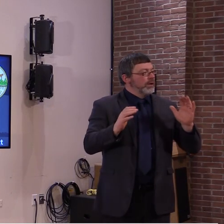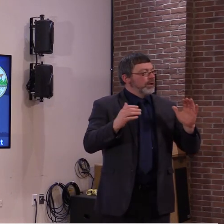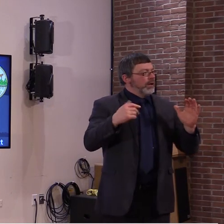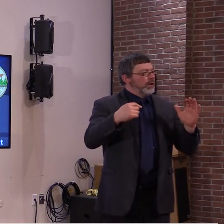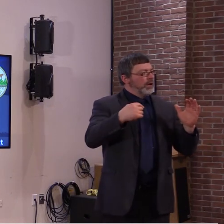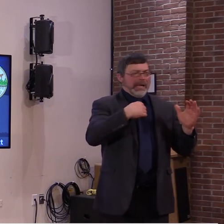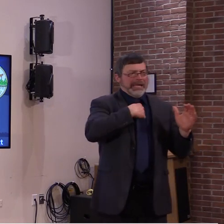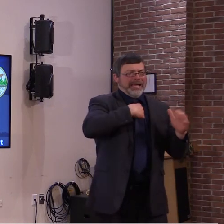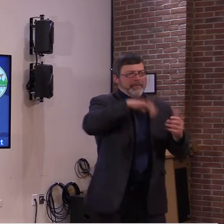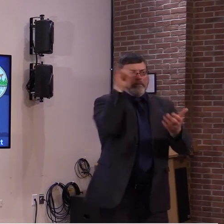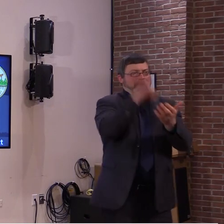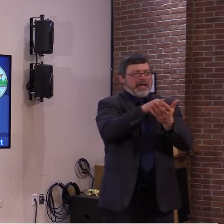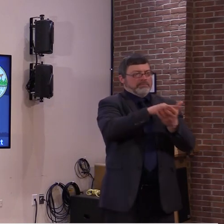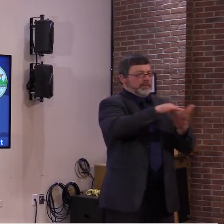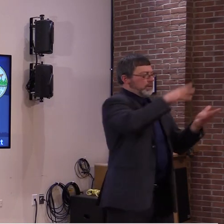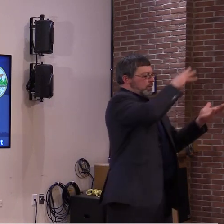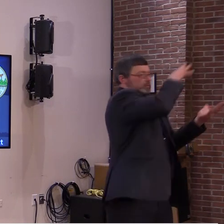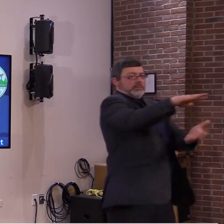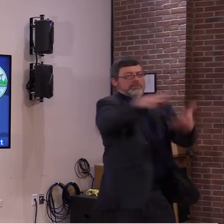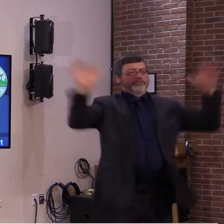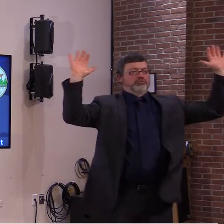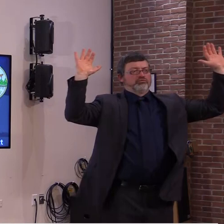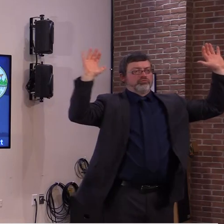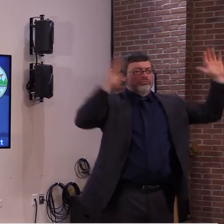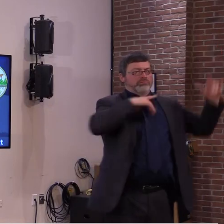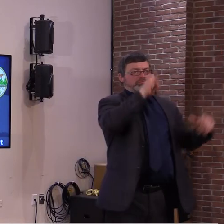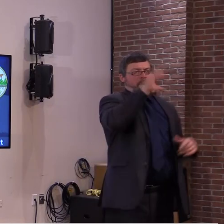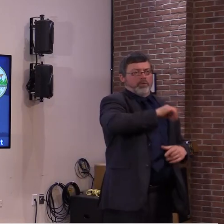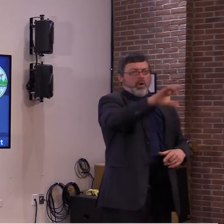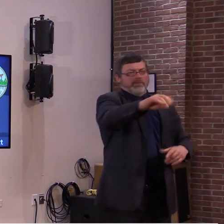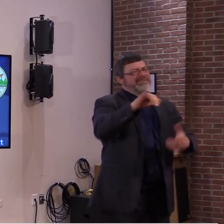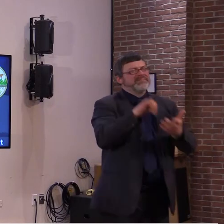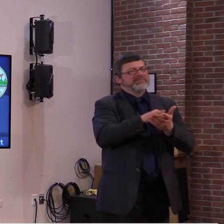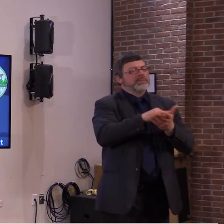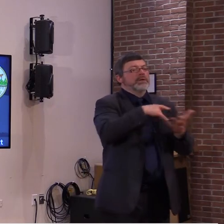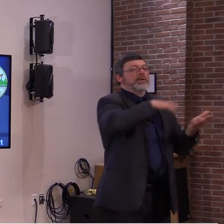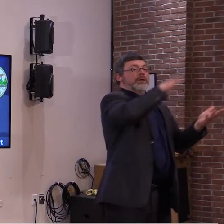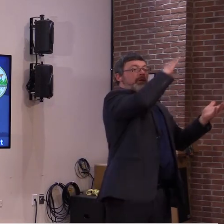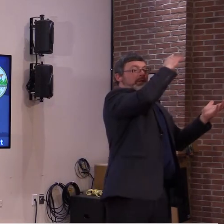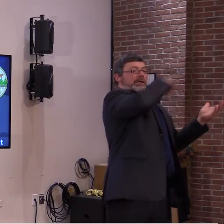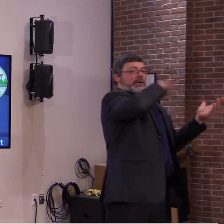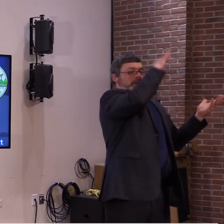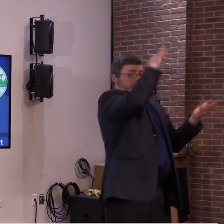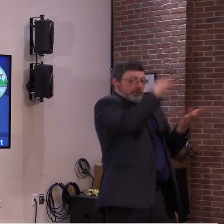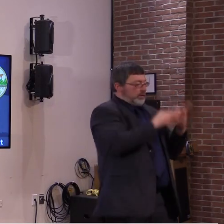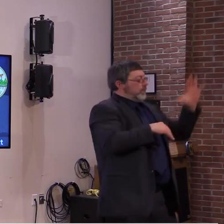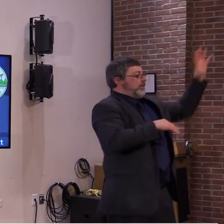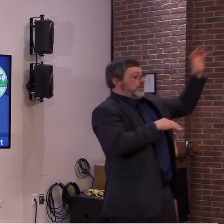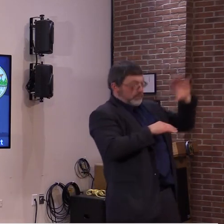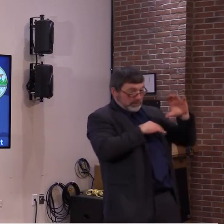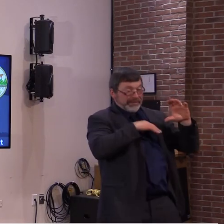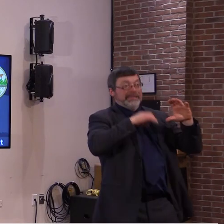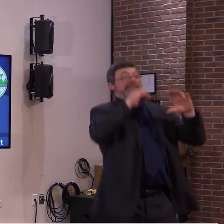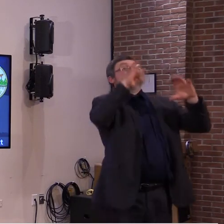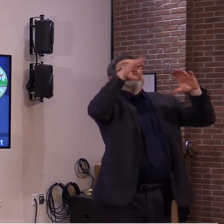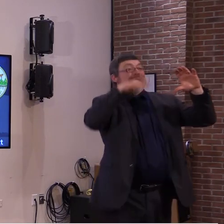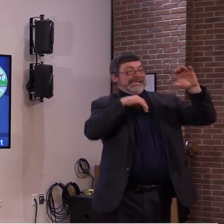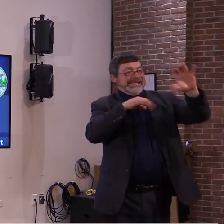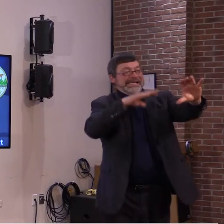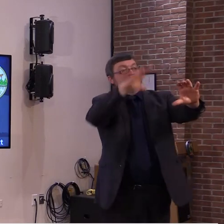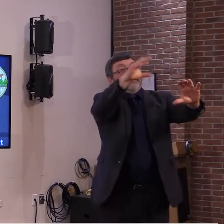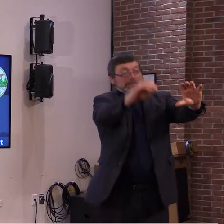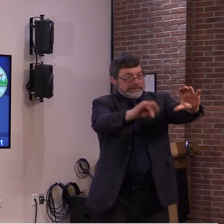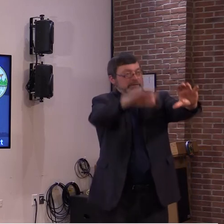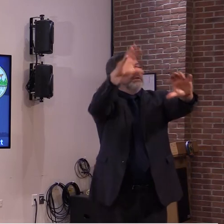time. And then, as Secretary Smith pointed out, especially with the long-term care facilities, by virtue of the contract they're under